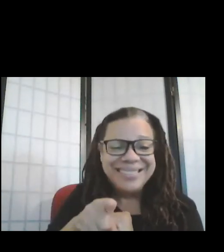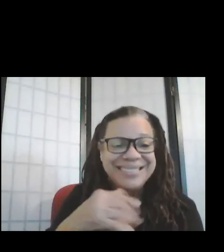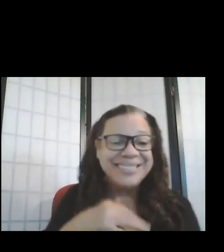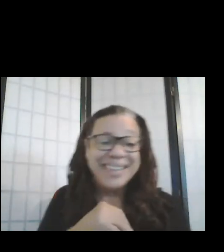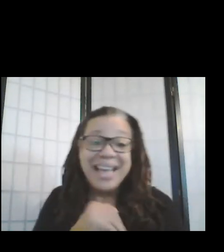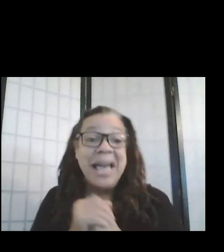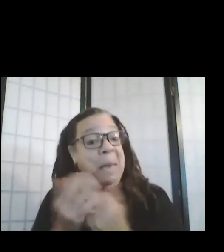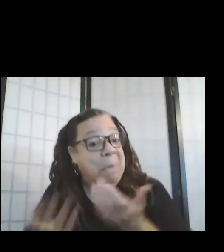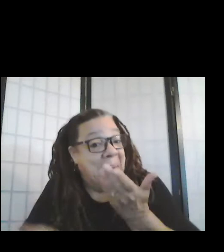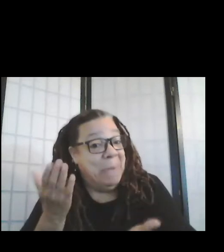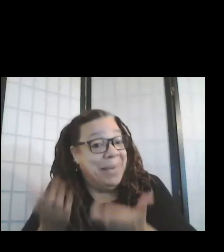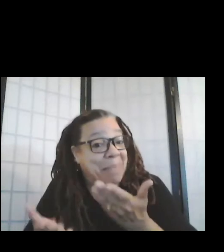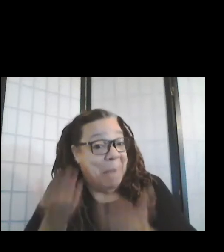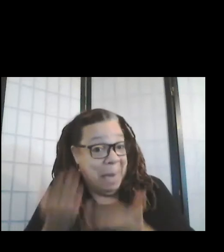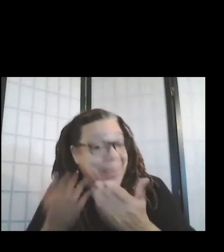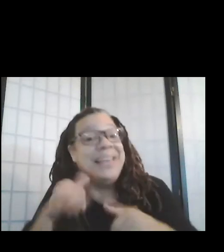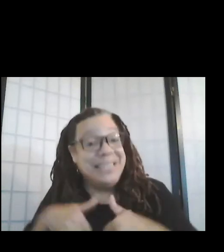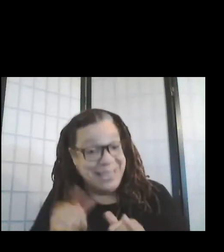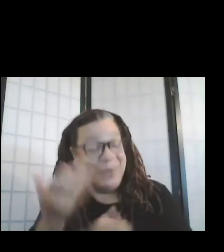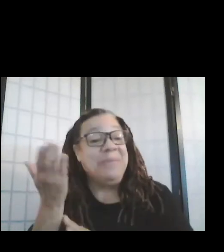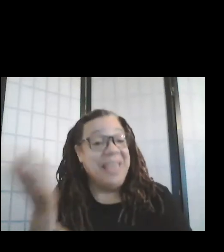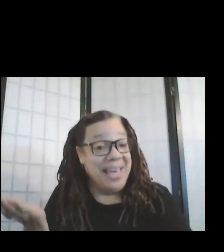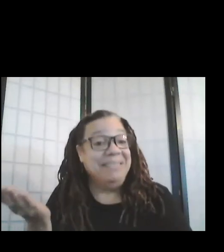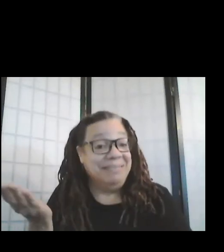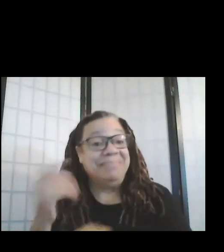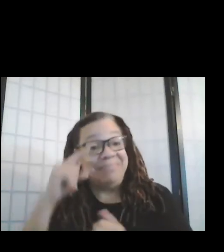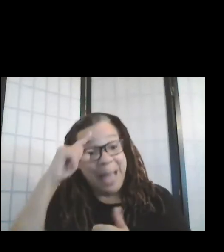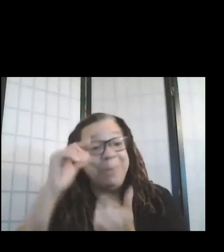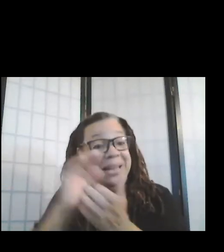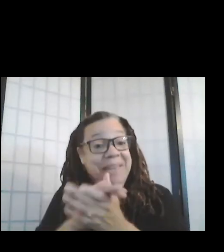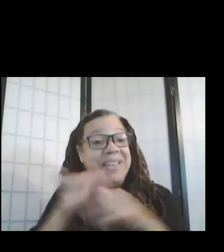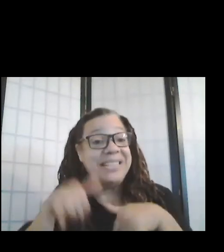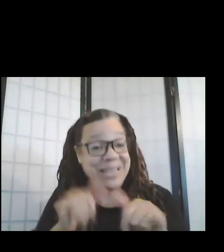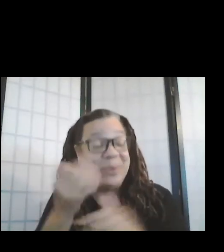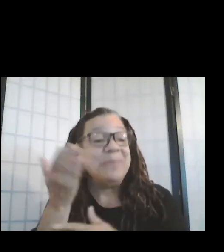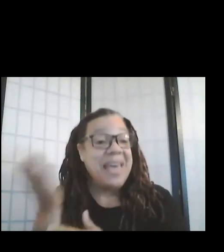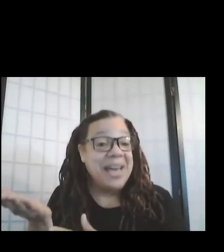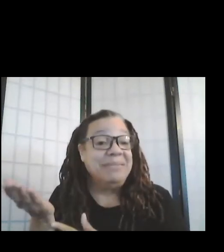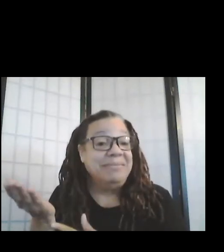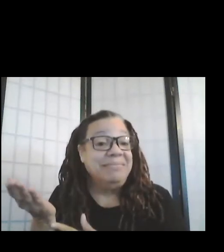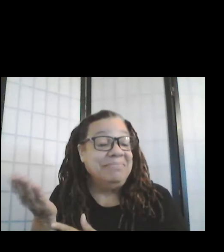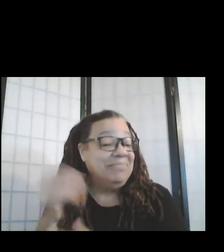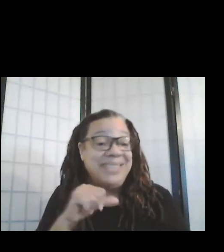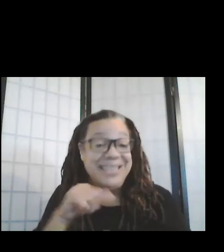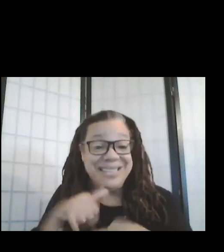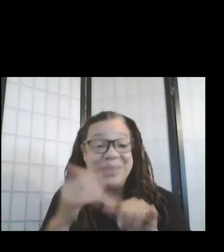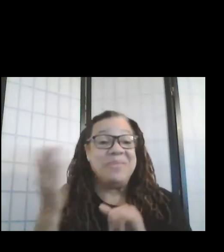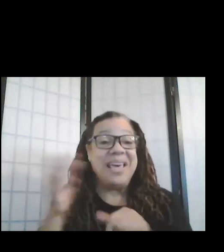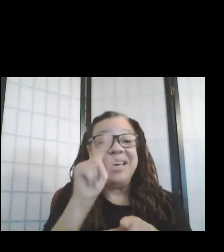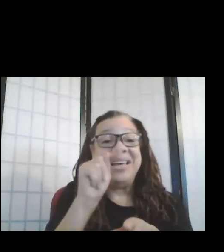It could be. I believed it could be. So not quite surreal, but maybe just on the very edge. Yeah, Yeah.